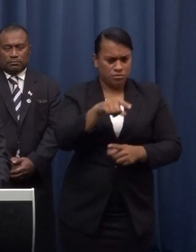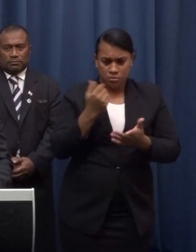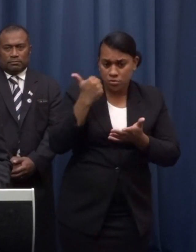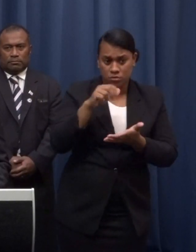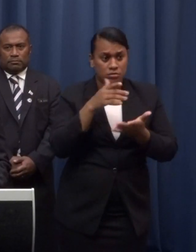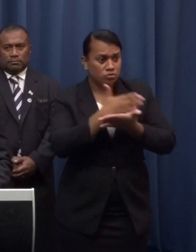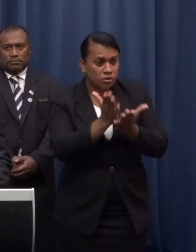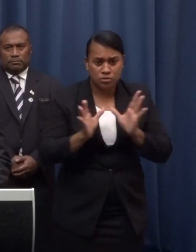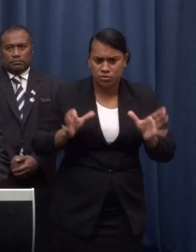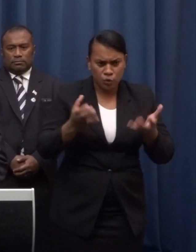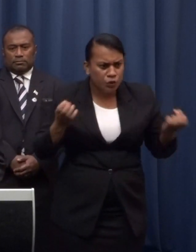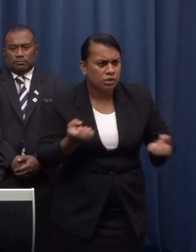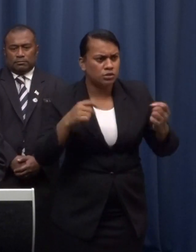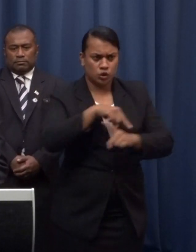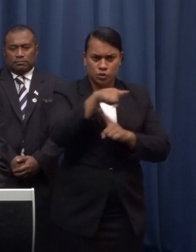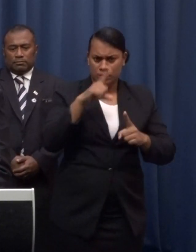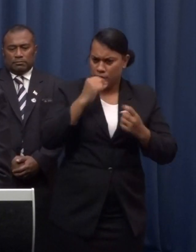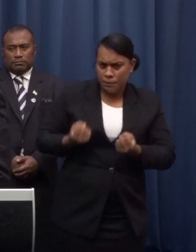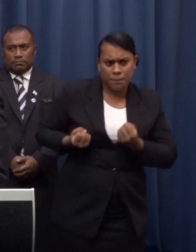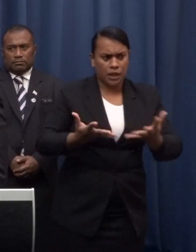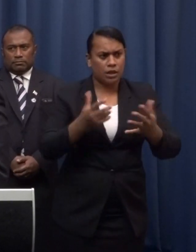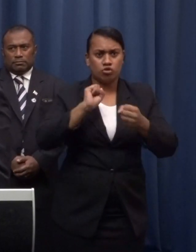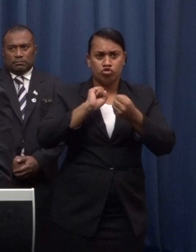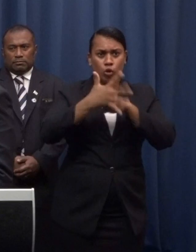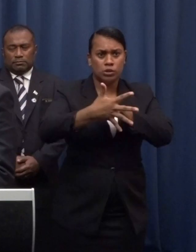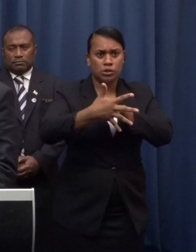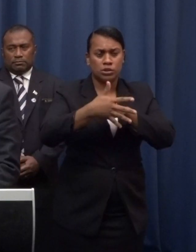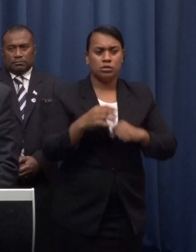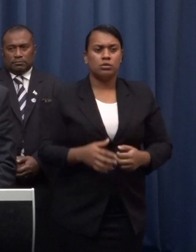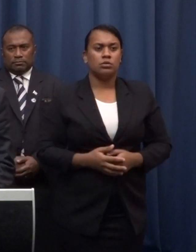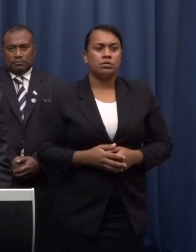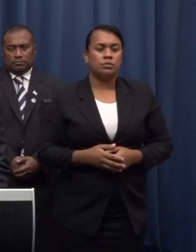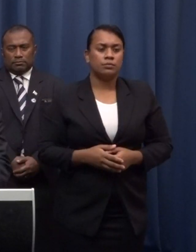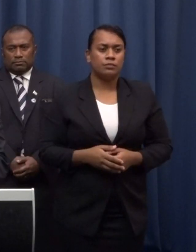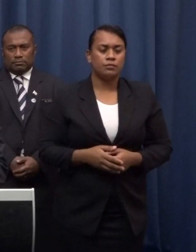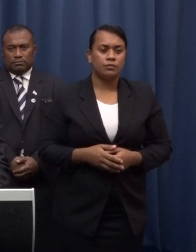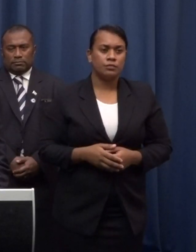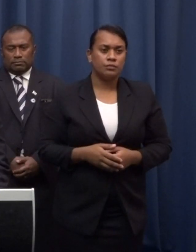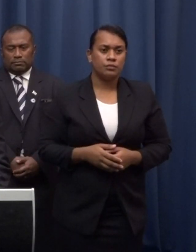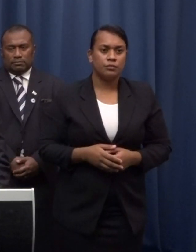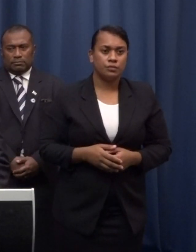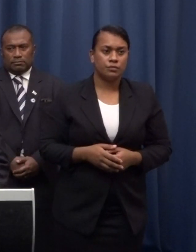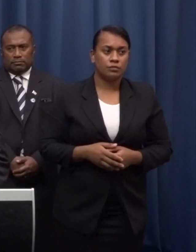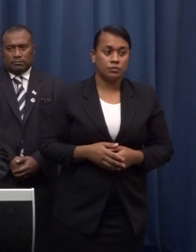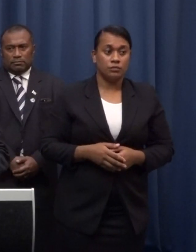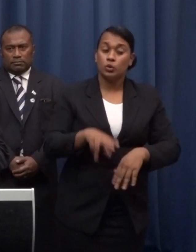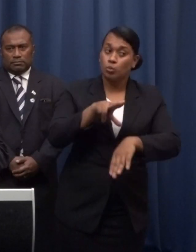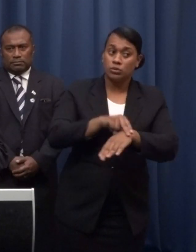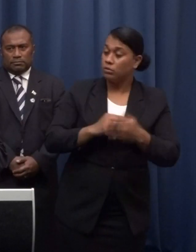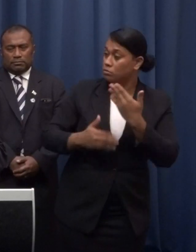ability to pass on the mucus, etc., that that the doctor actually